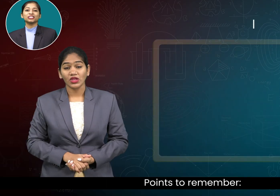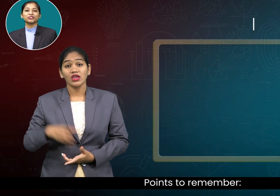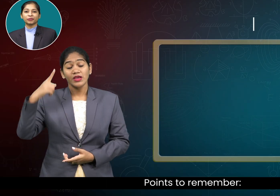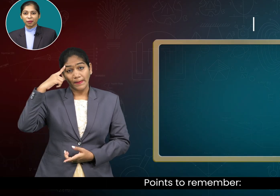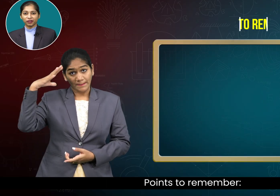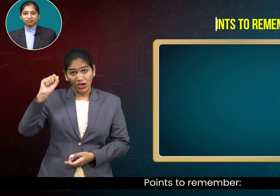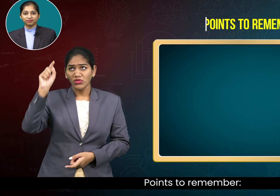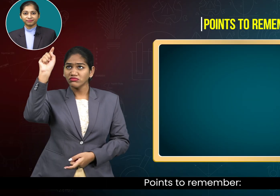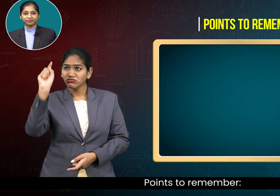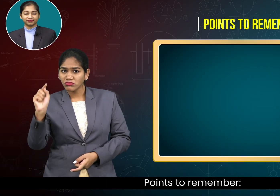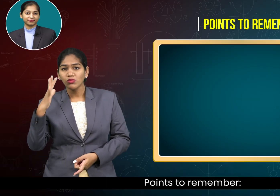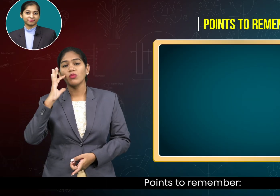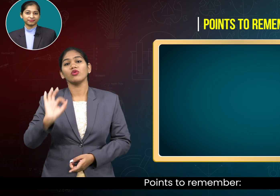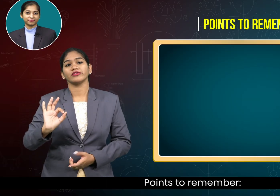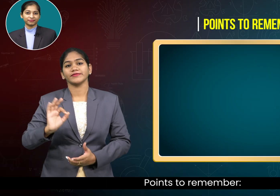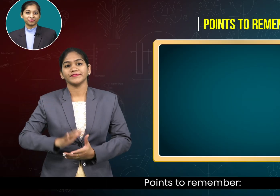Points to remember.